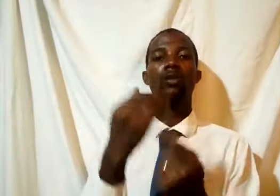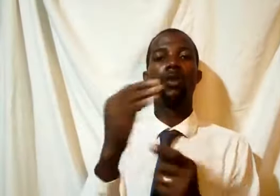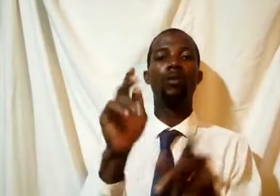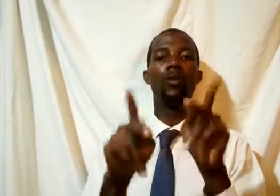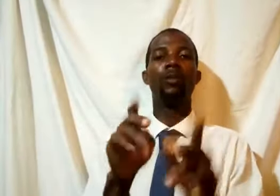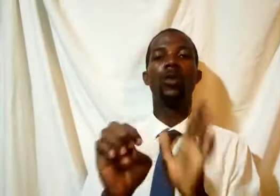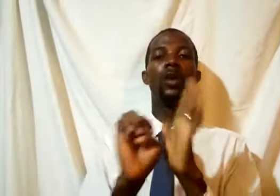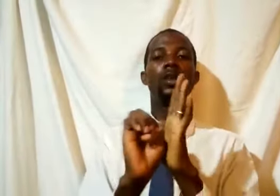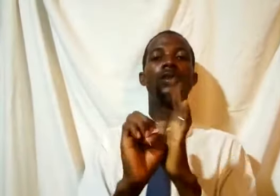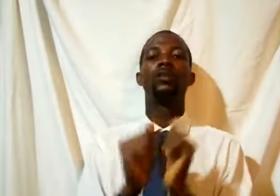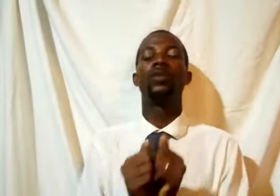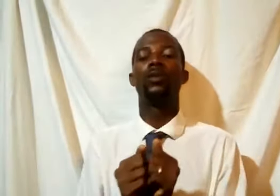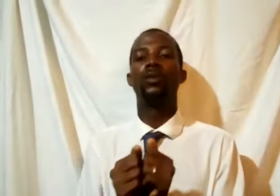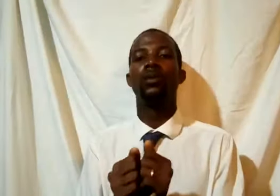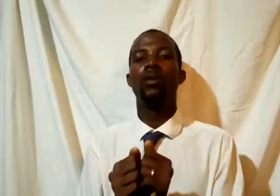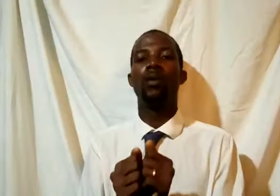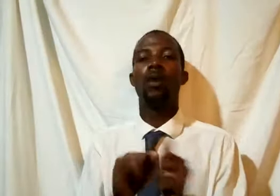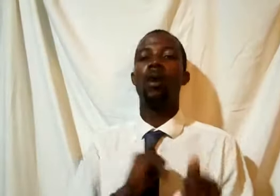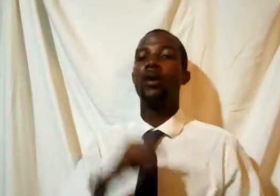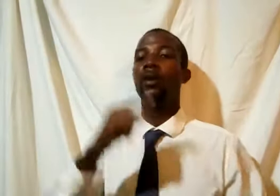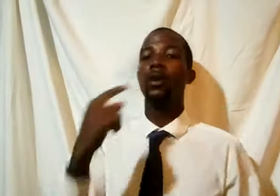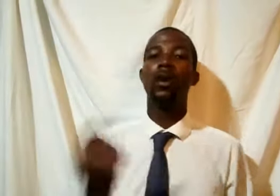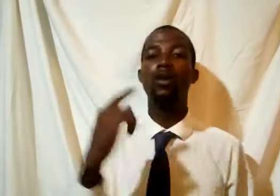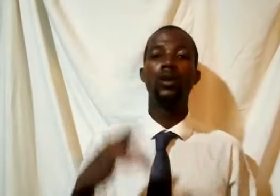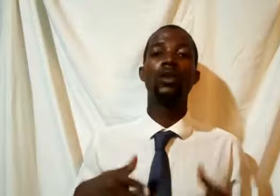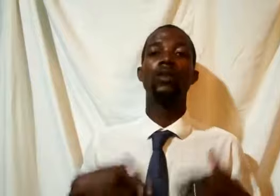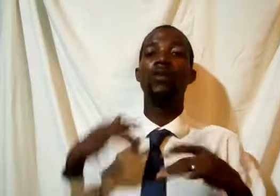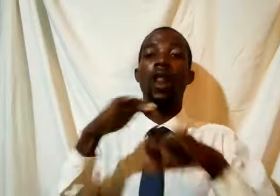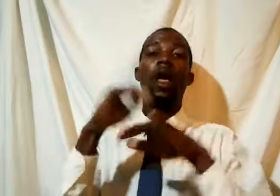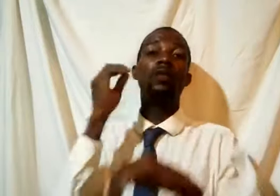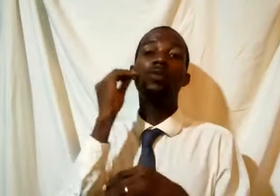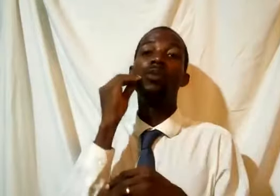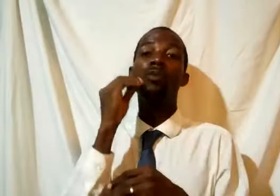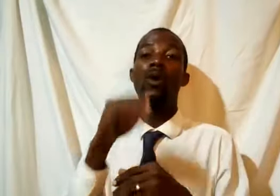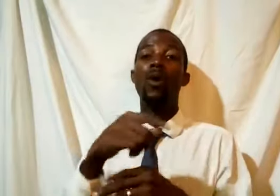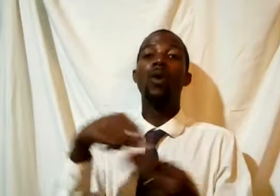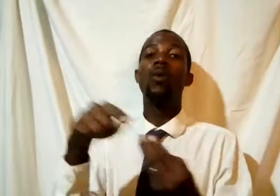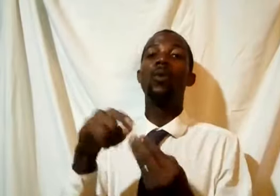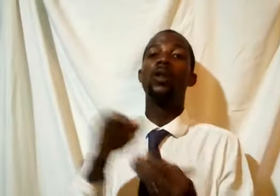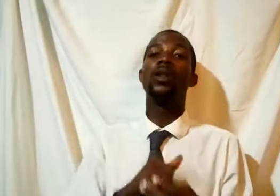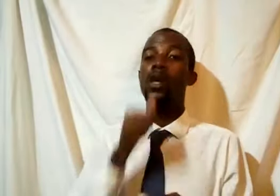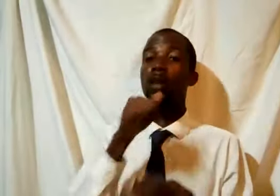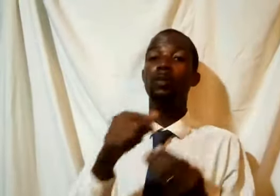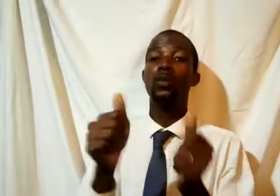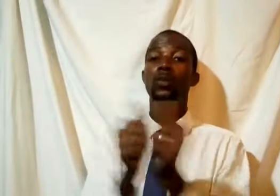Example: I always feel at home when I'm among my friend.